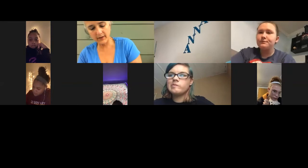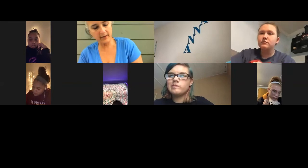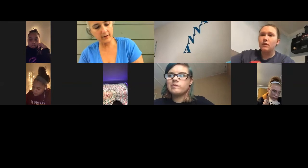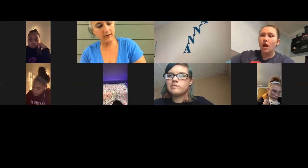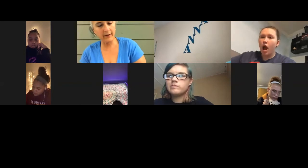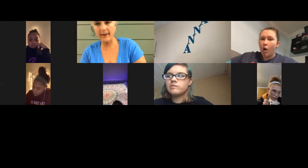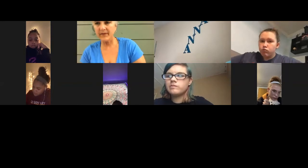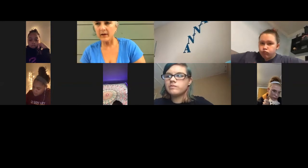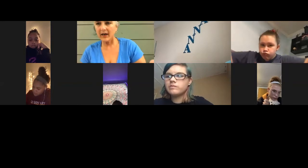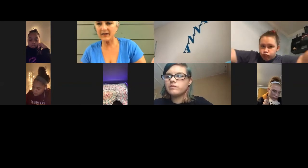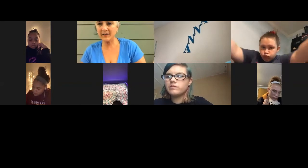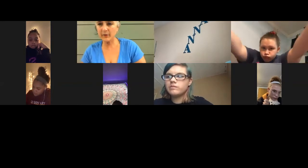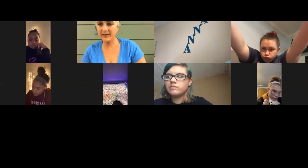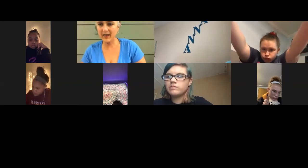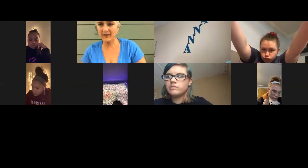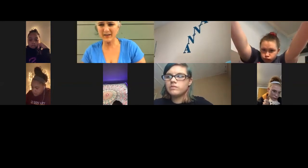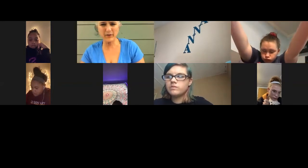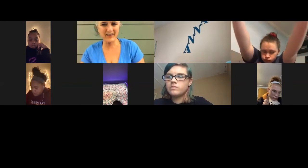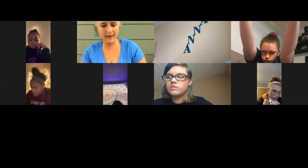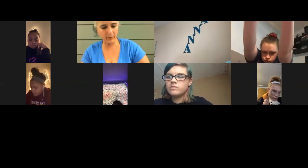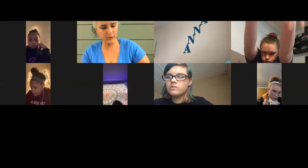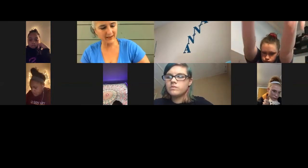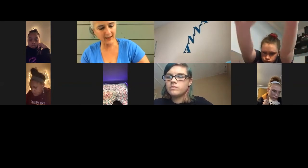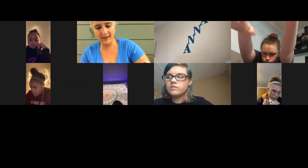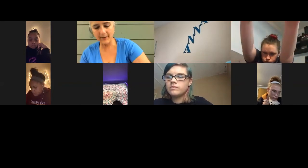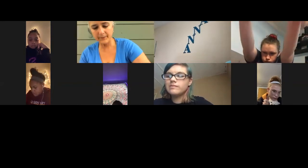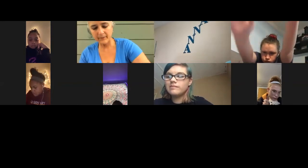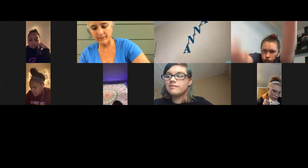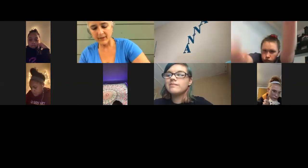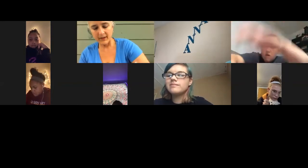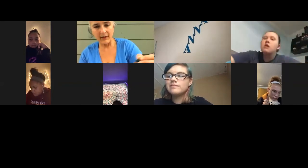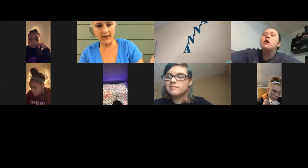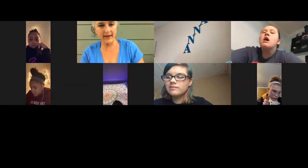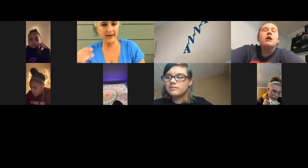an email. All right. I did see Marissa. Did I see Marissa? Yeah, Marissa.